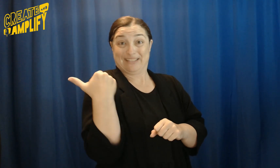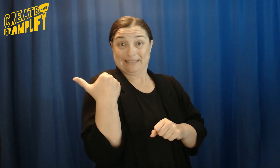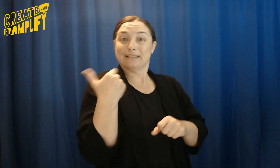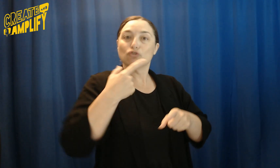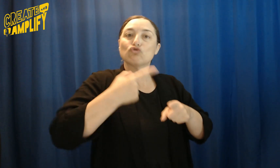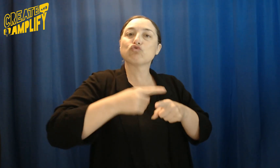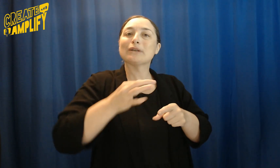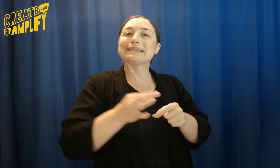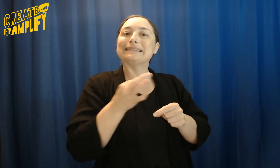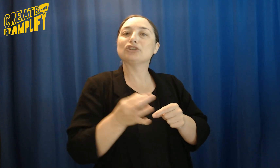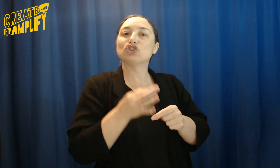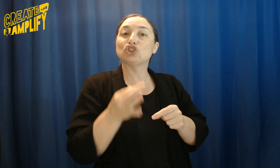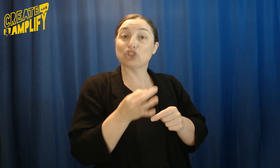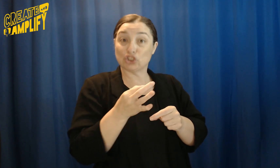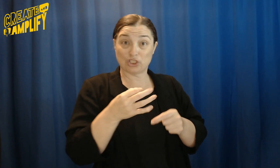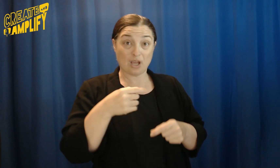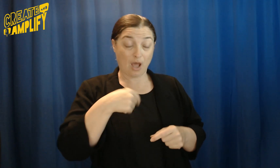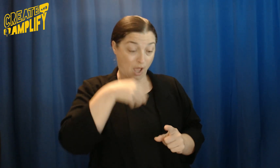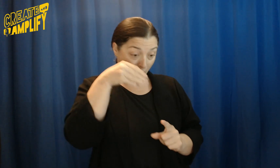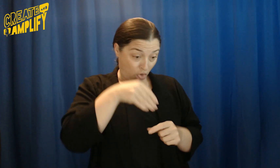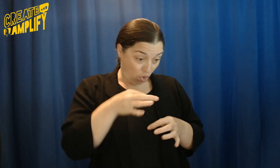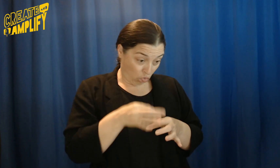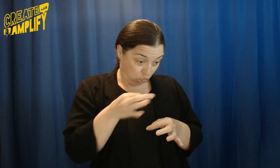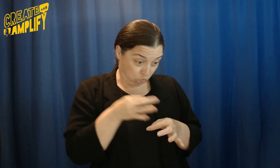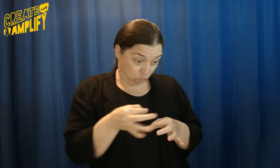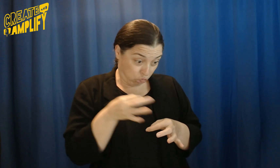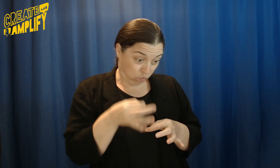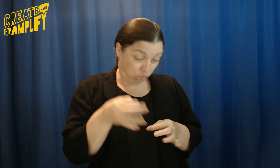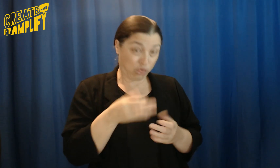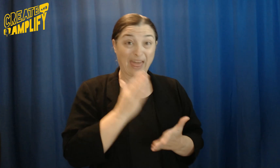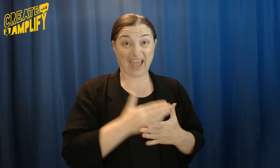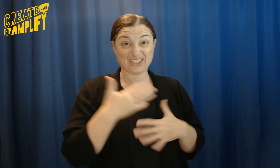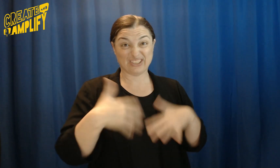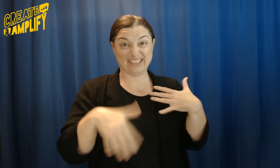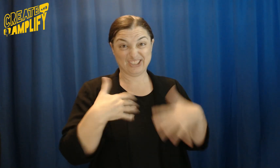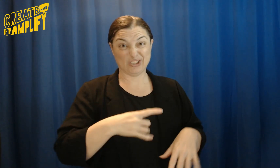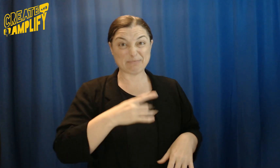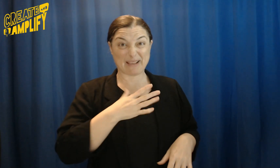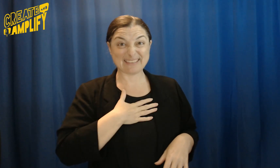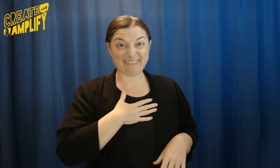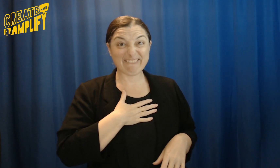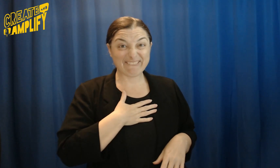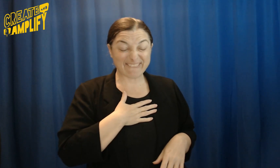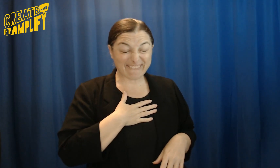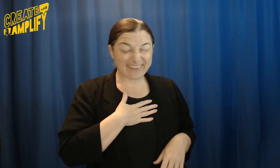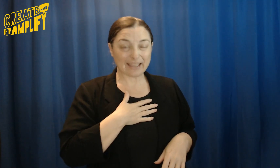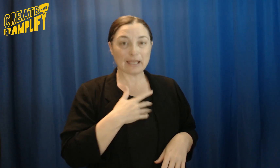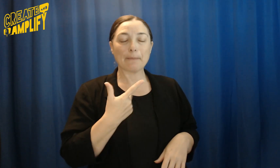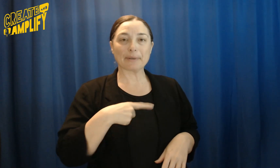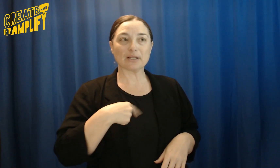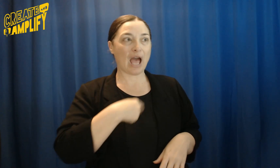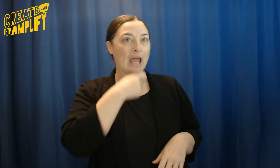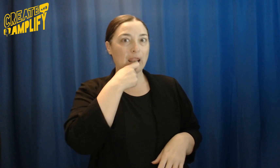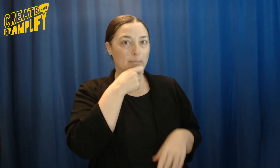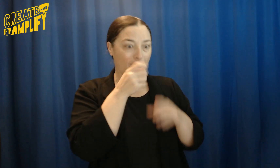I did it so much that I injured myself because I get a bit intense about things with